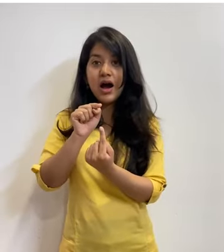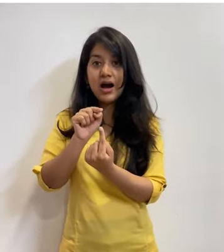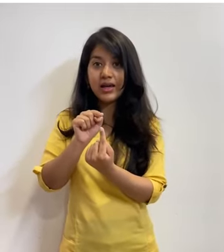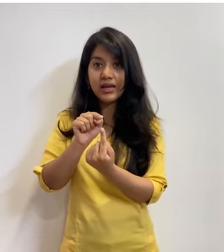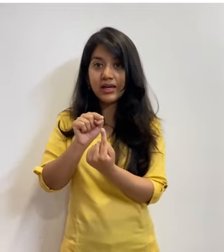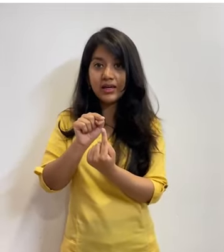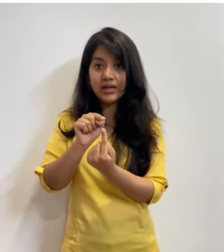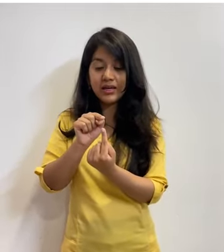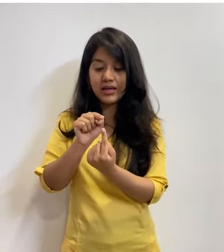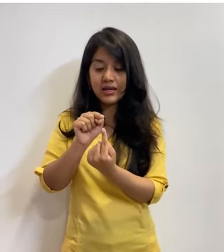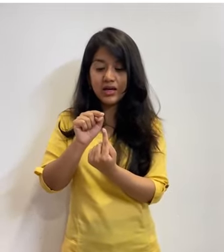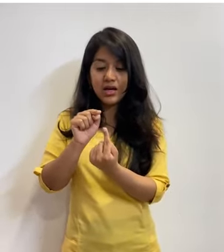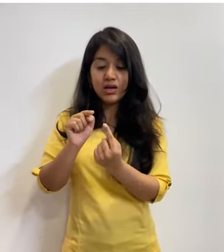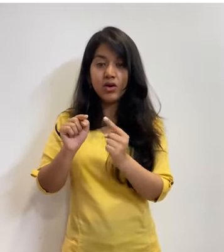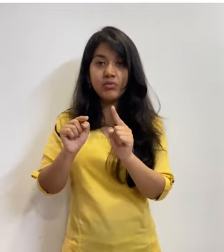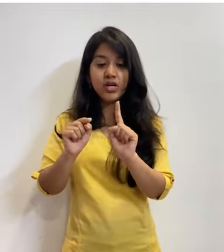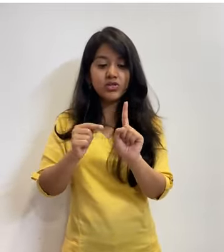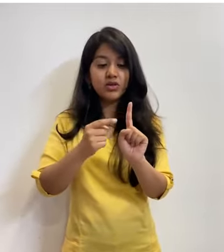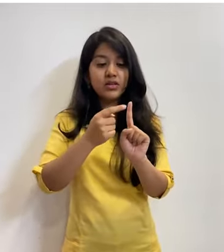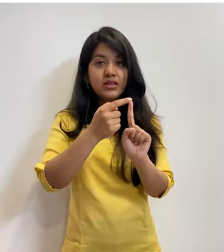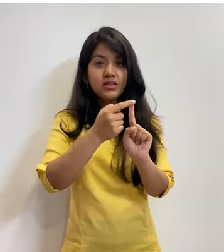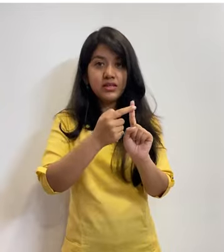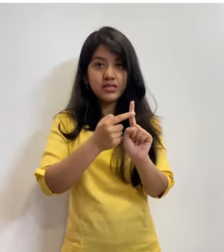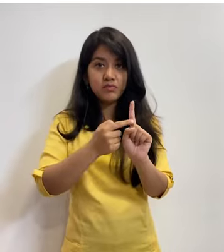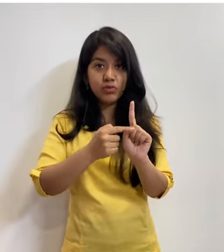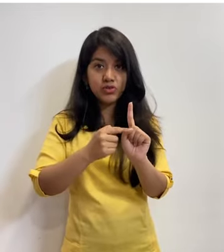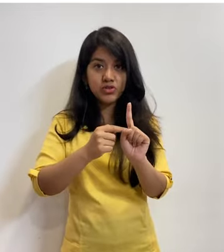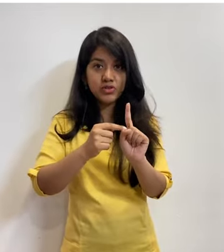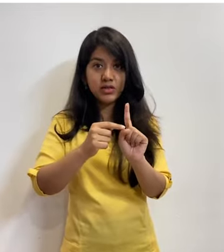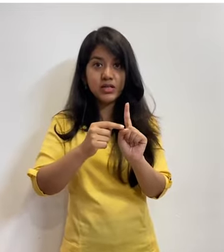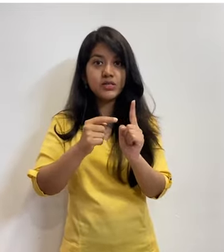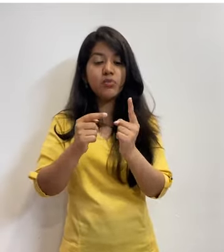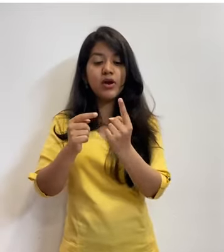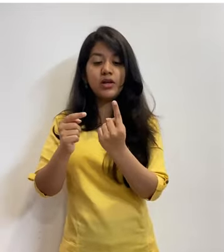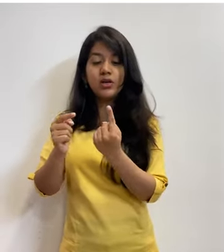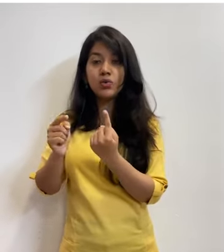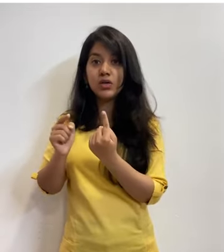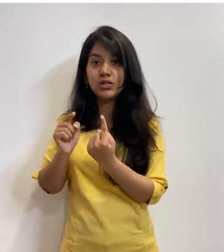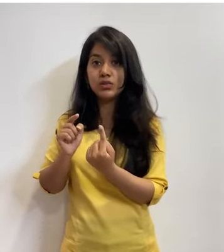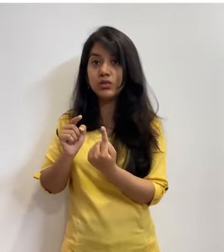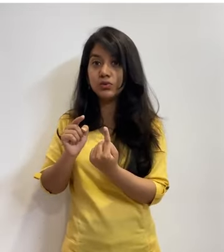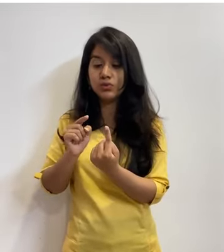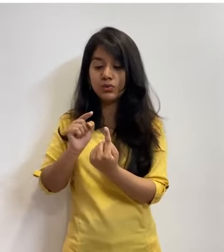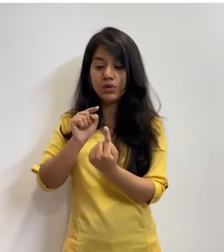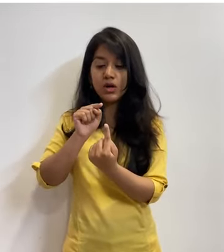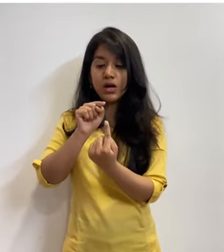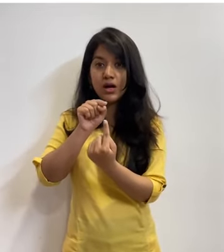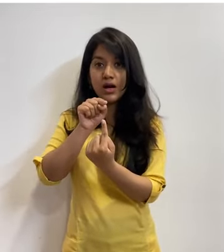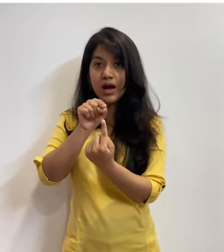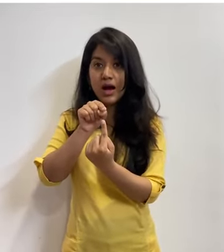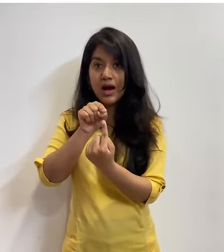I. Now make sure that this portion is pointing towards you,